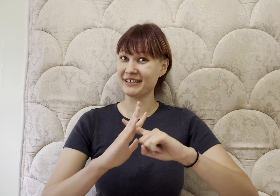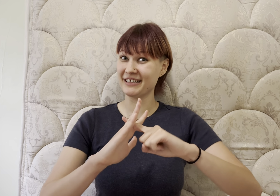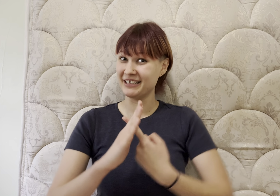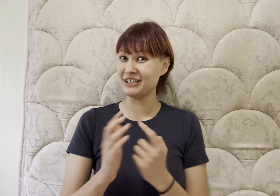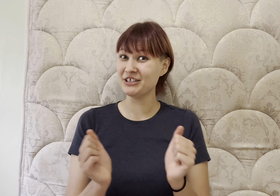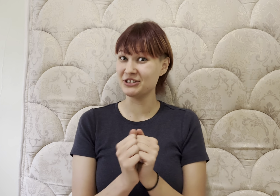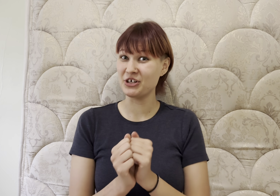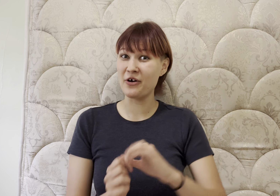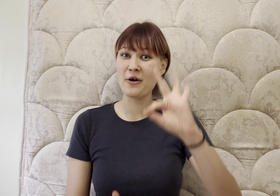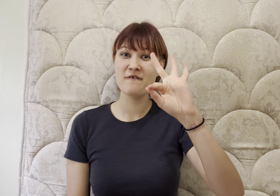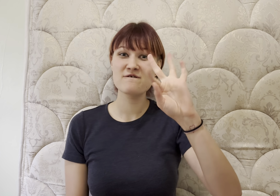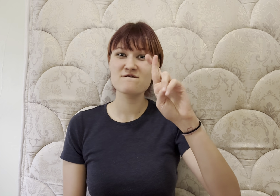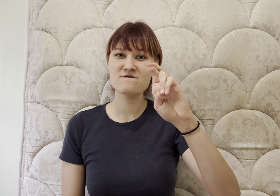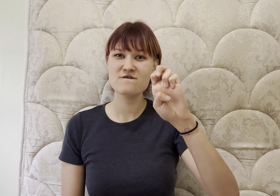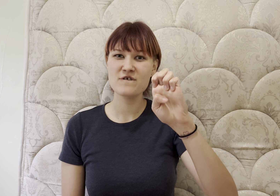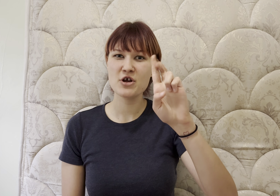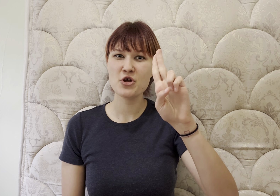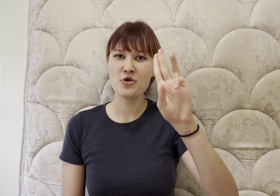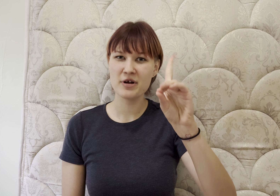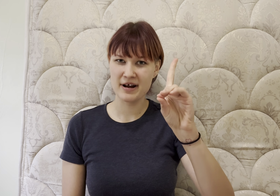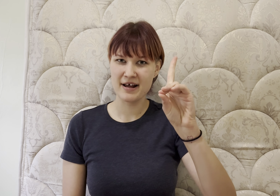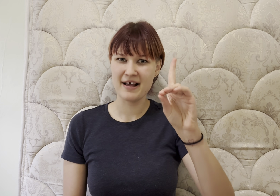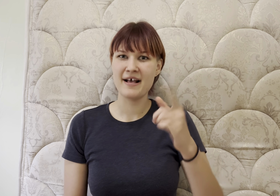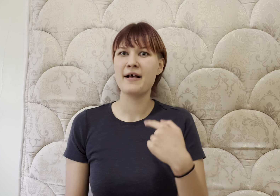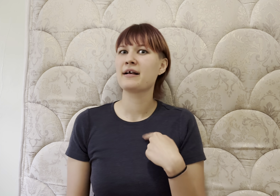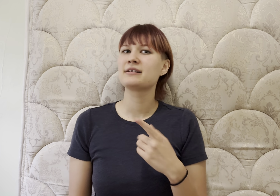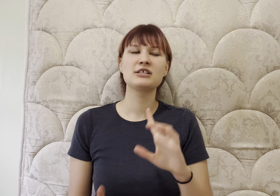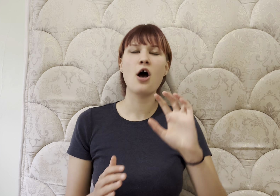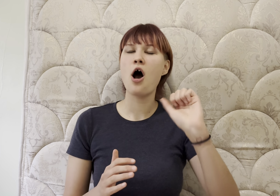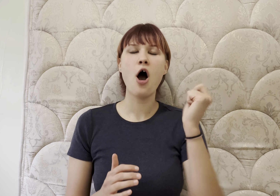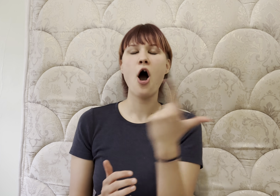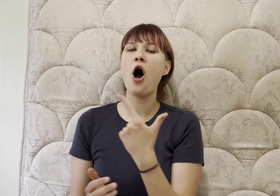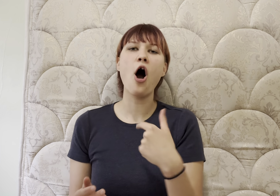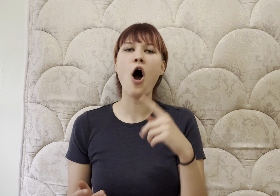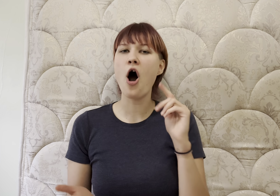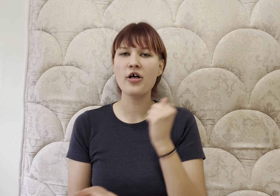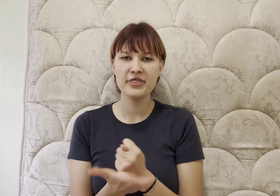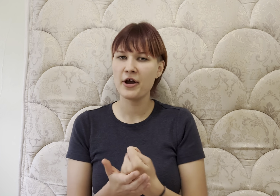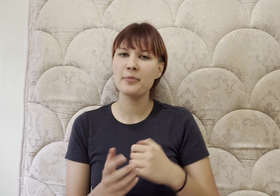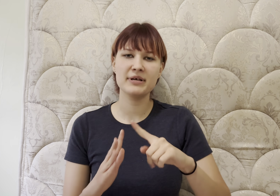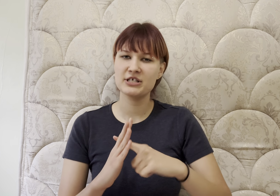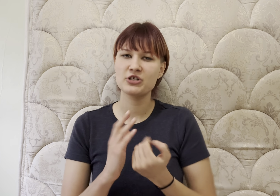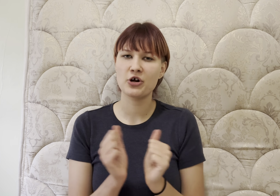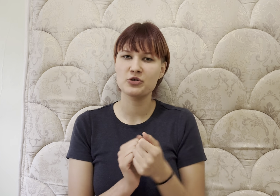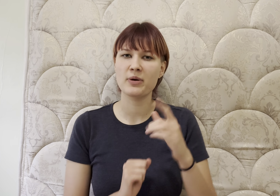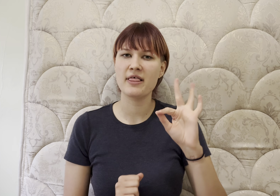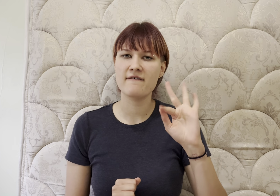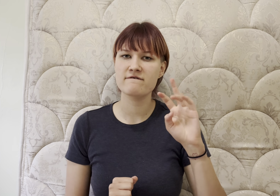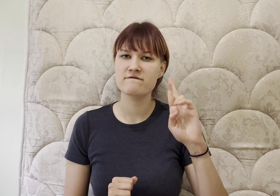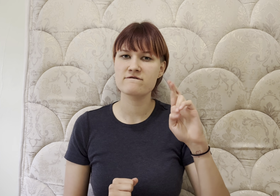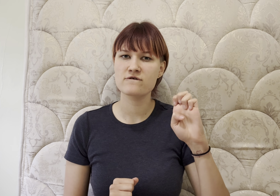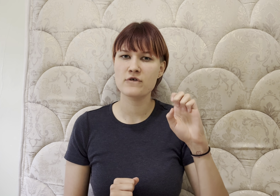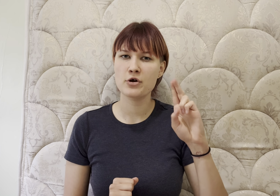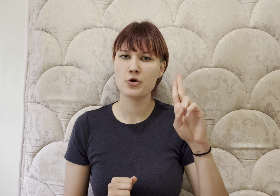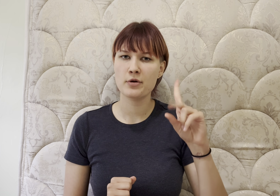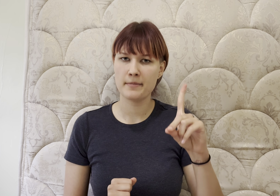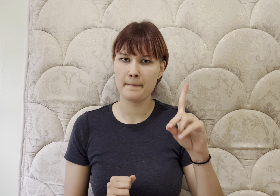and Freud's big assumption was that therapy be used to help people